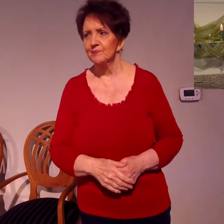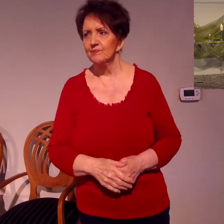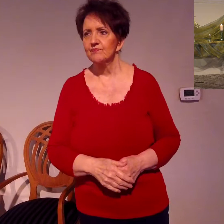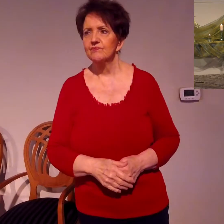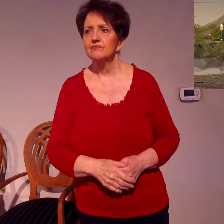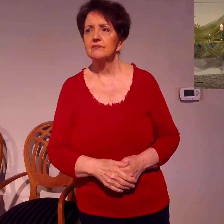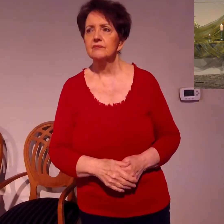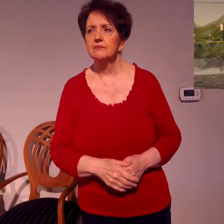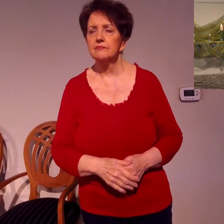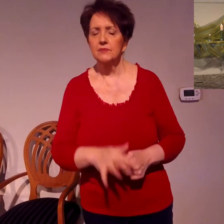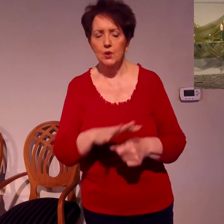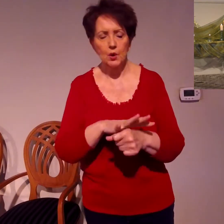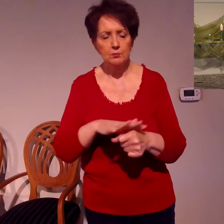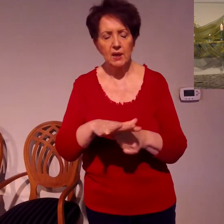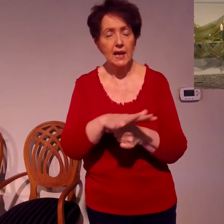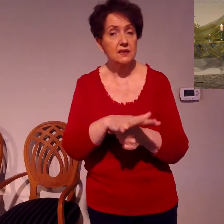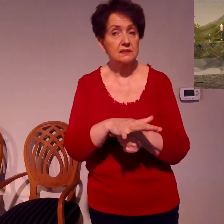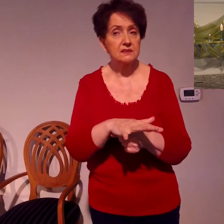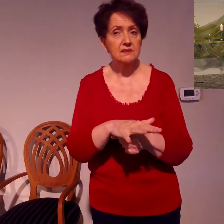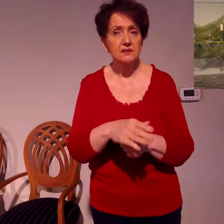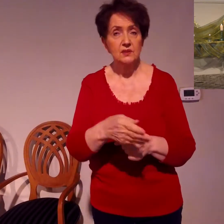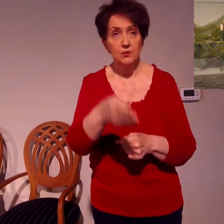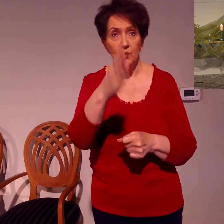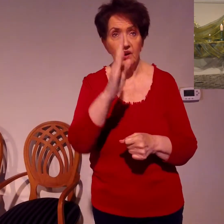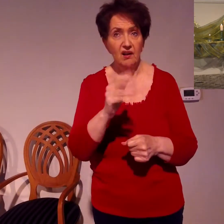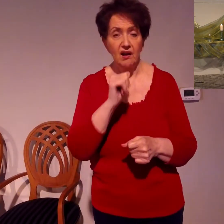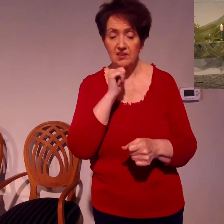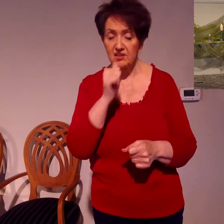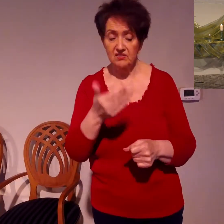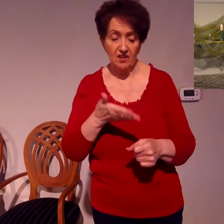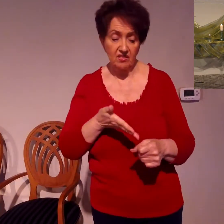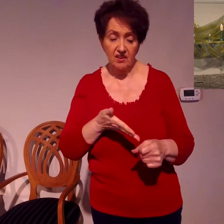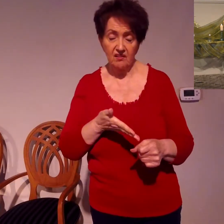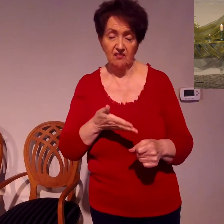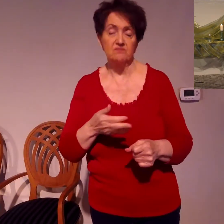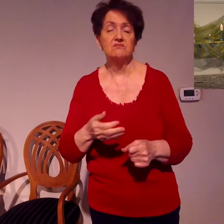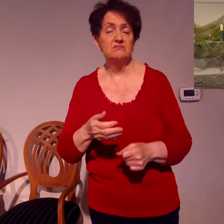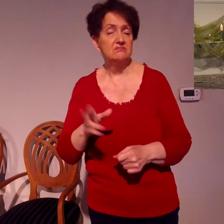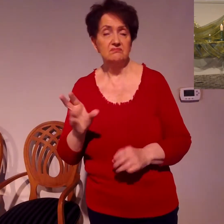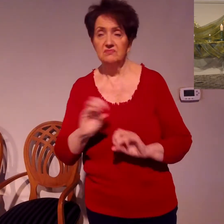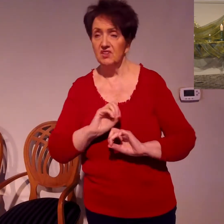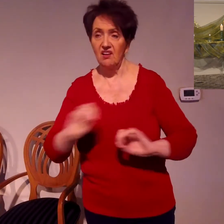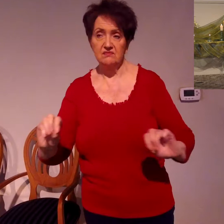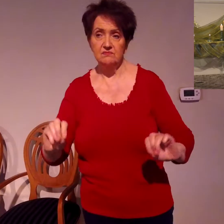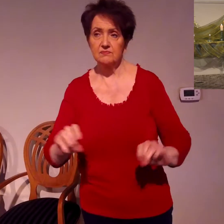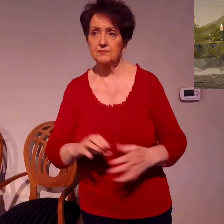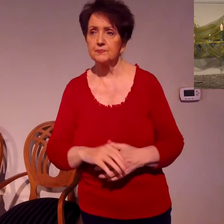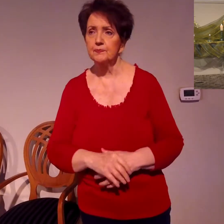So there's no place in all the universe where substance